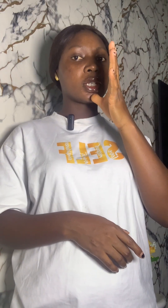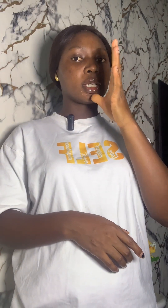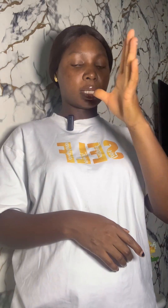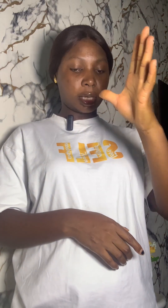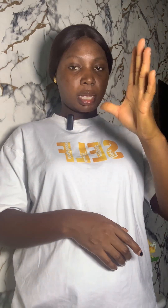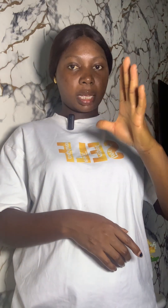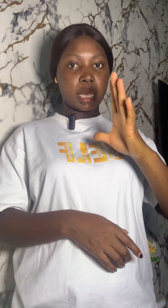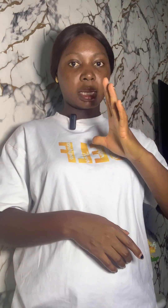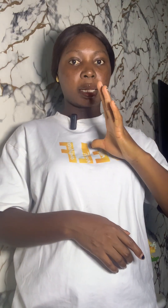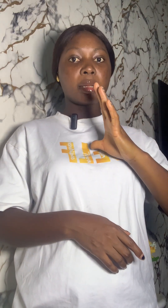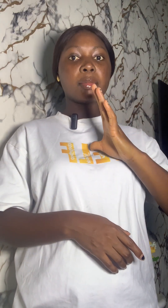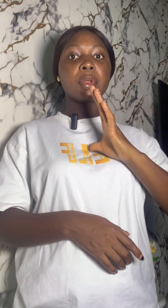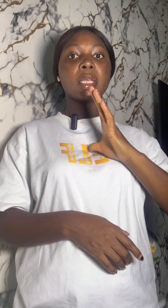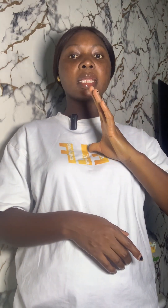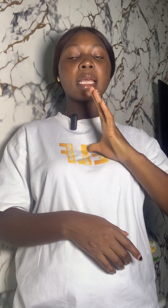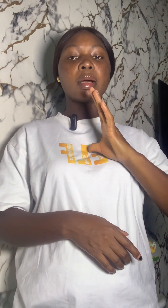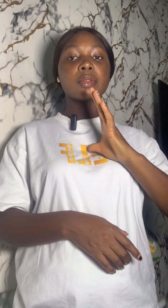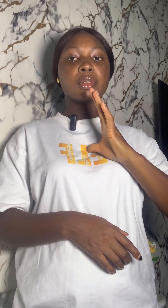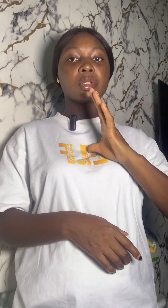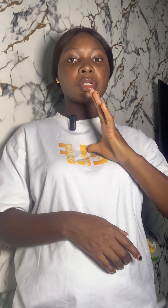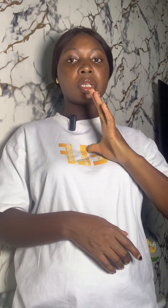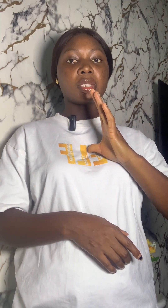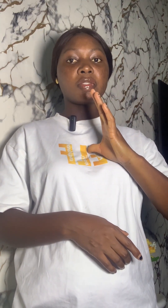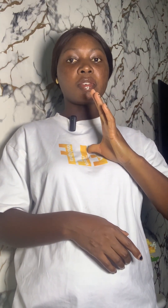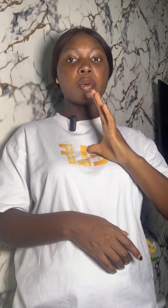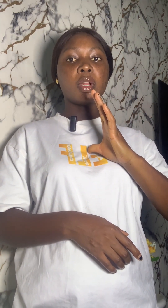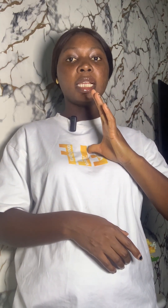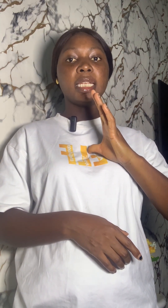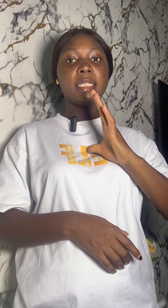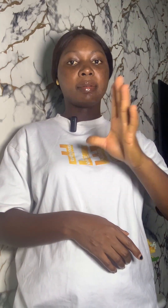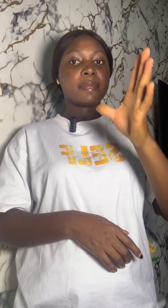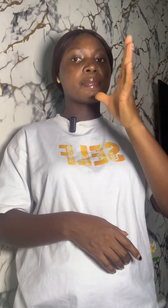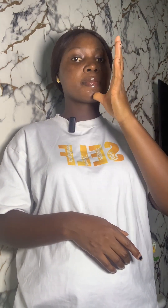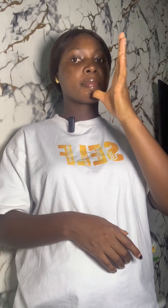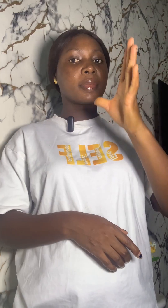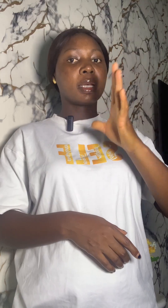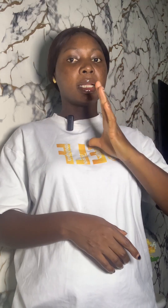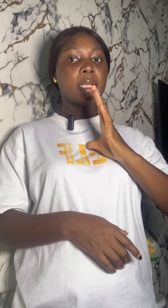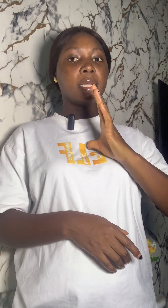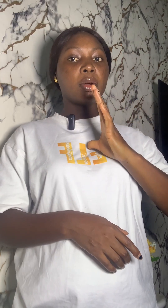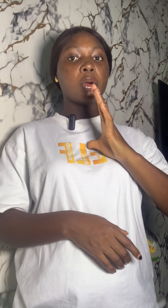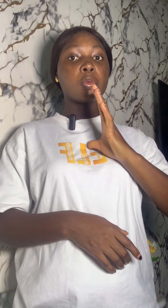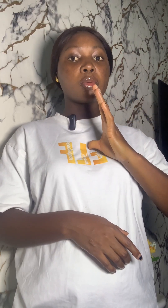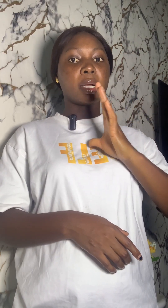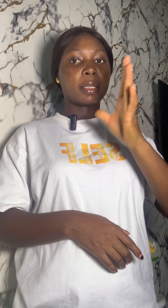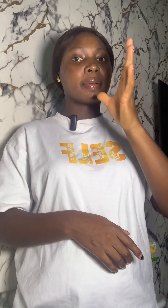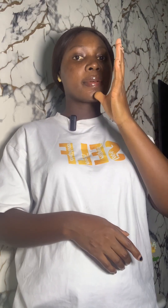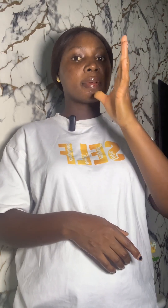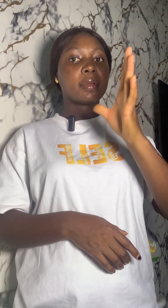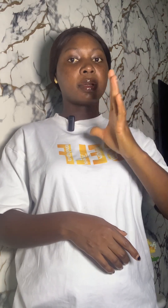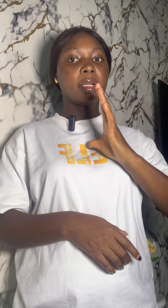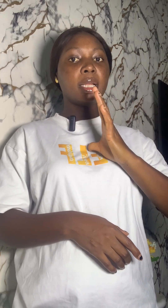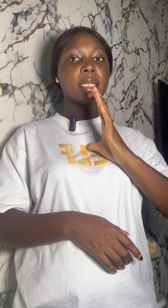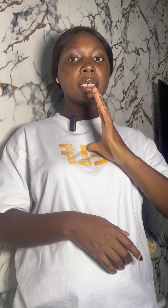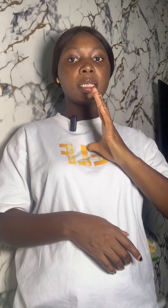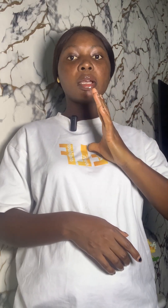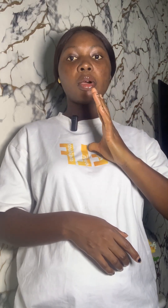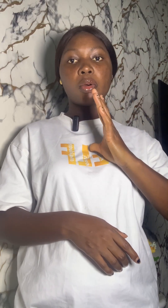chin and bringing down to your chest for lady or woman. Lady or